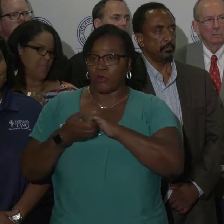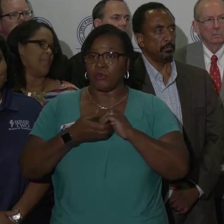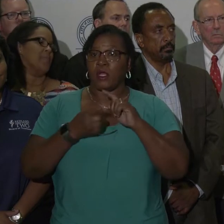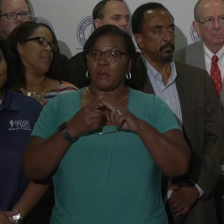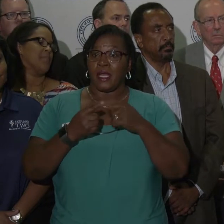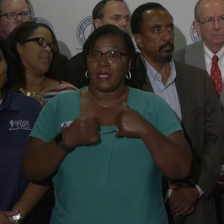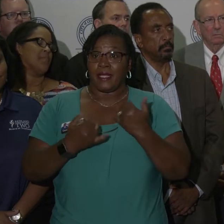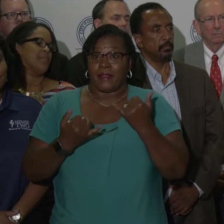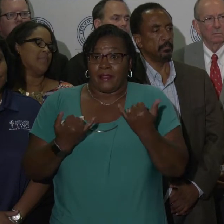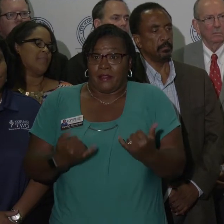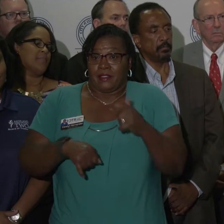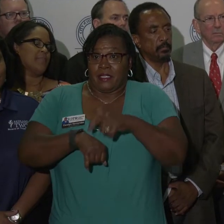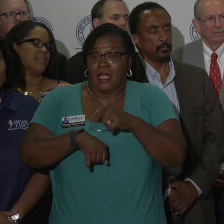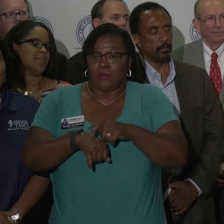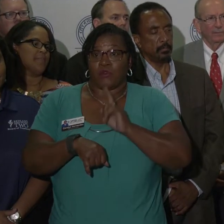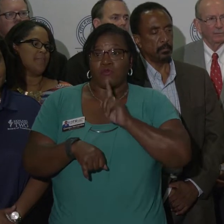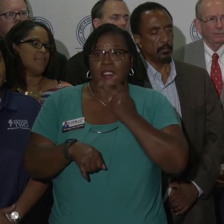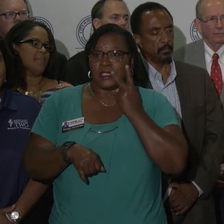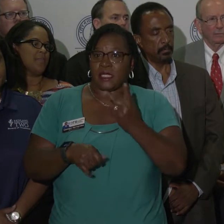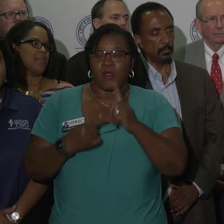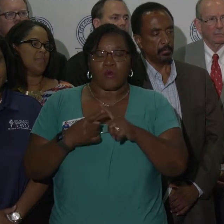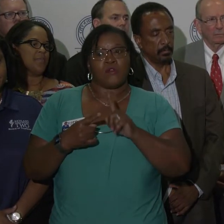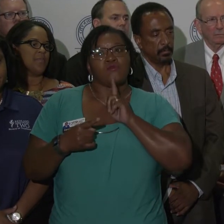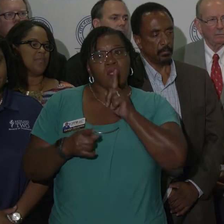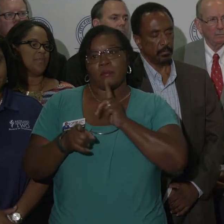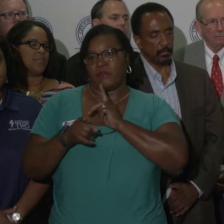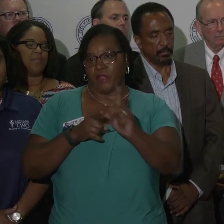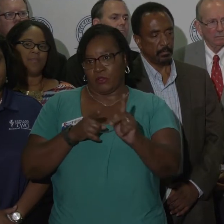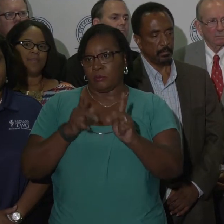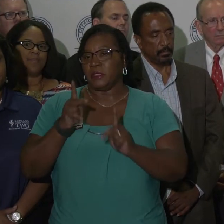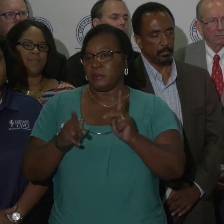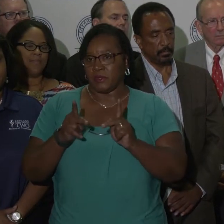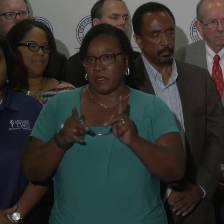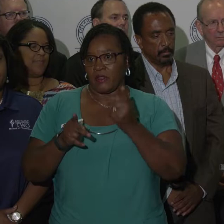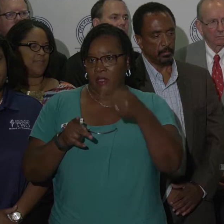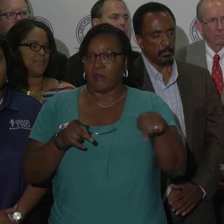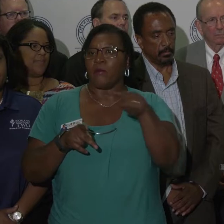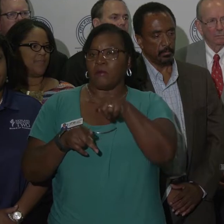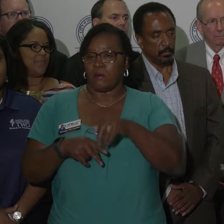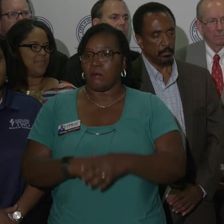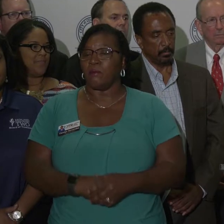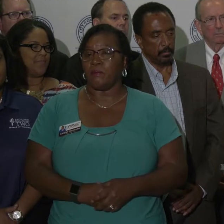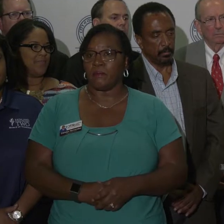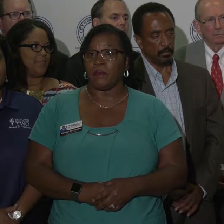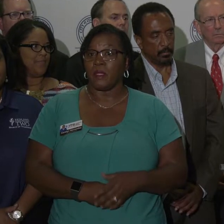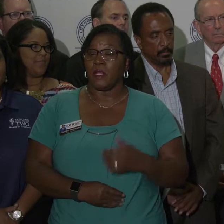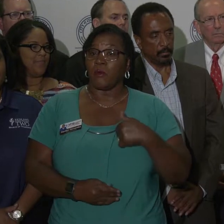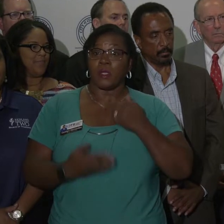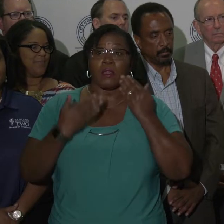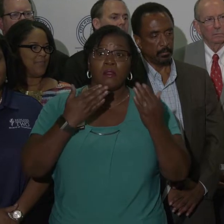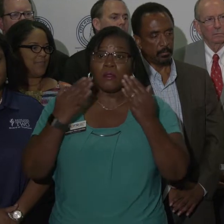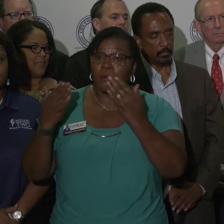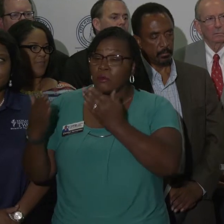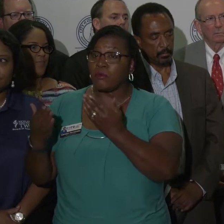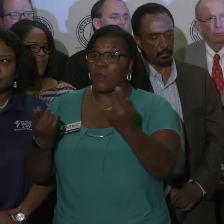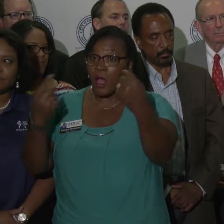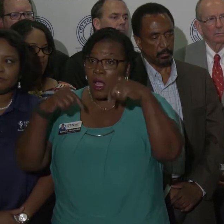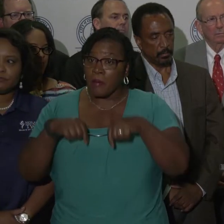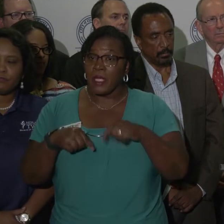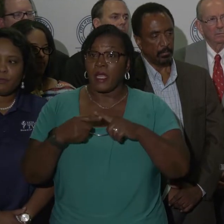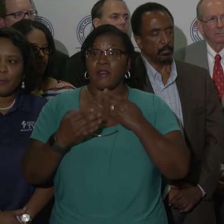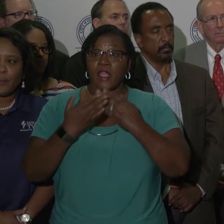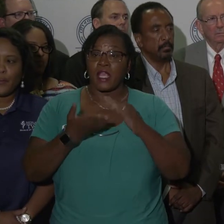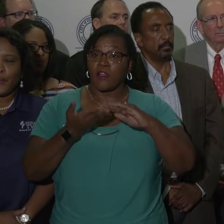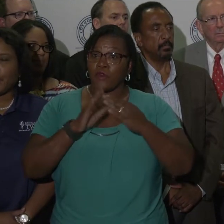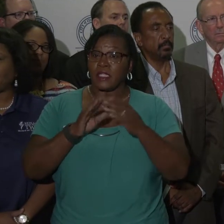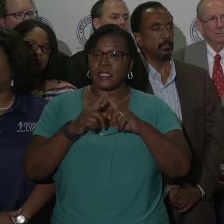in times like this, we really see what incredible professionals they are. I want to thank everyone for coming here and thank our friends